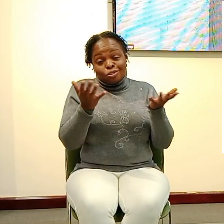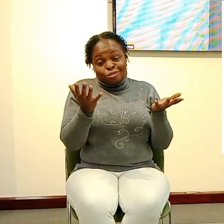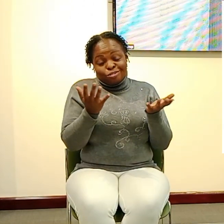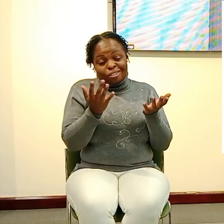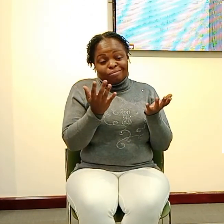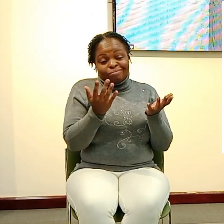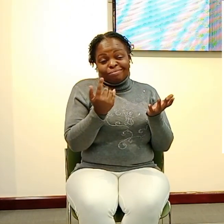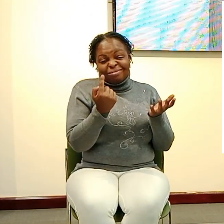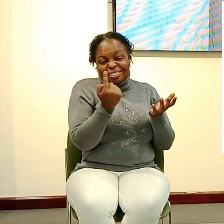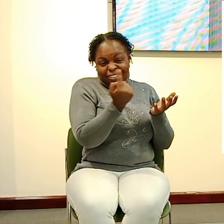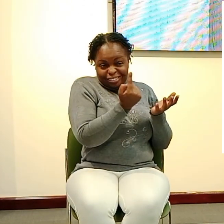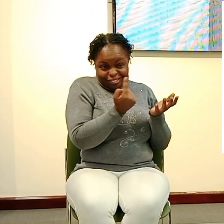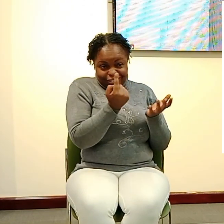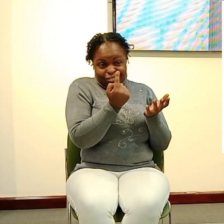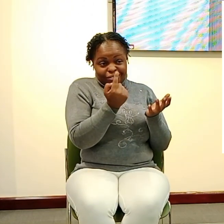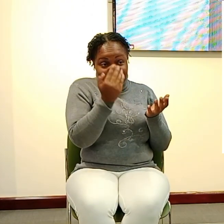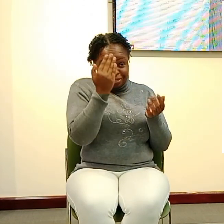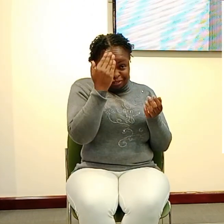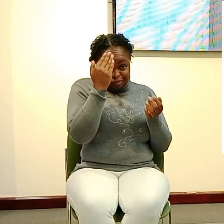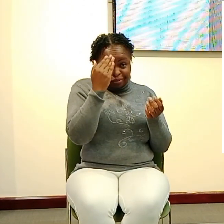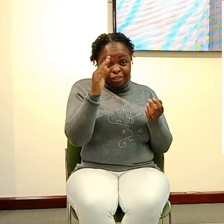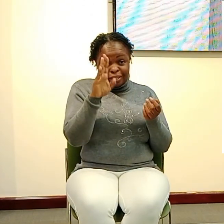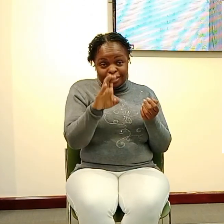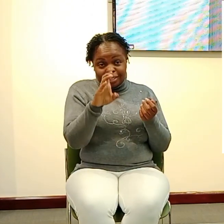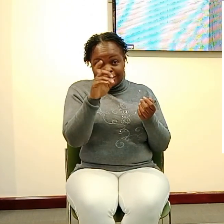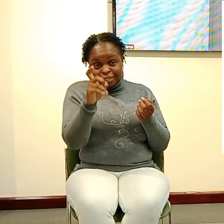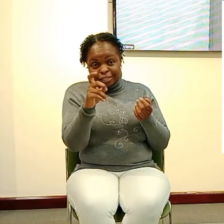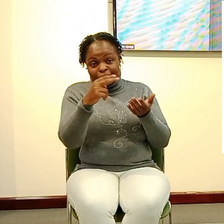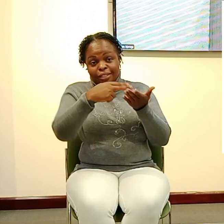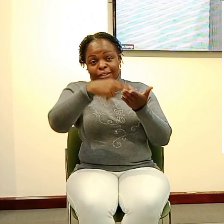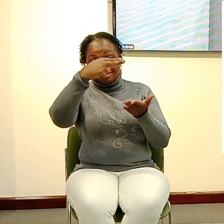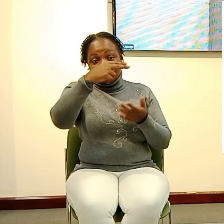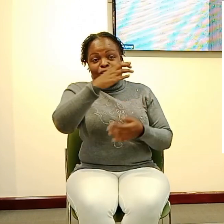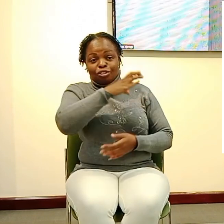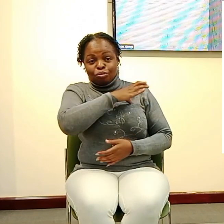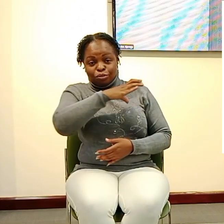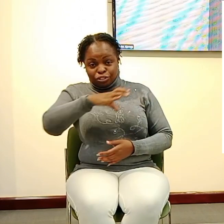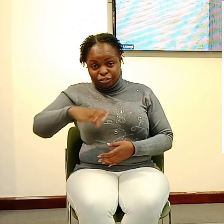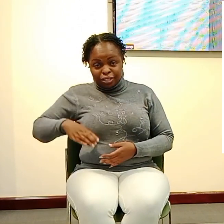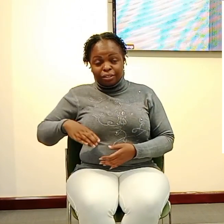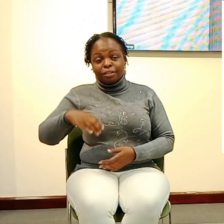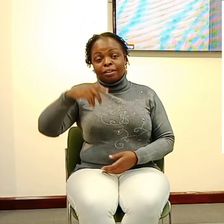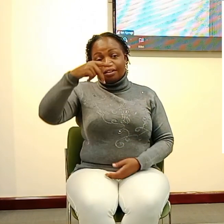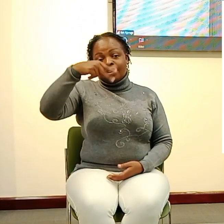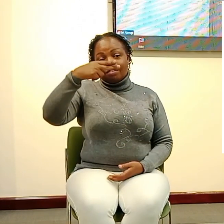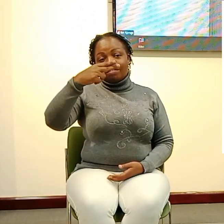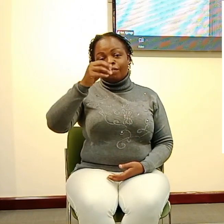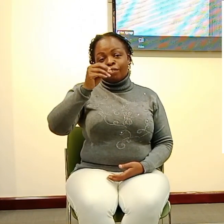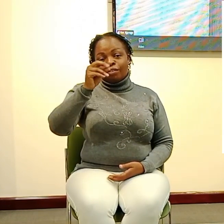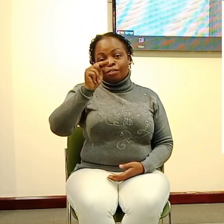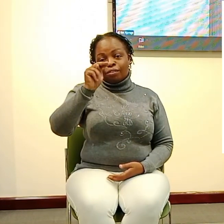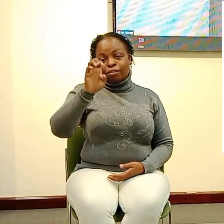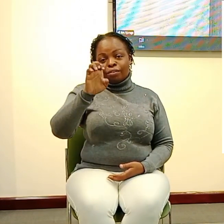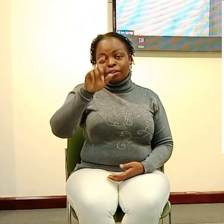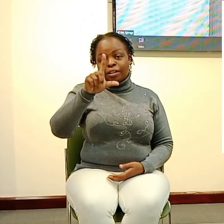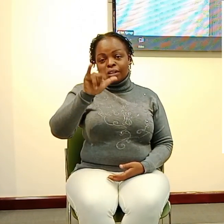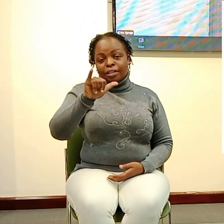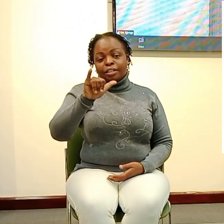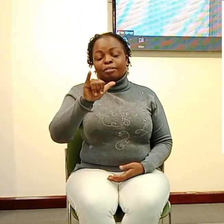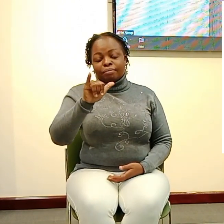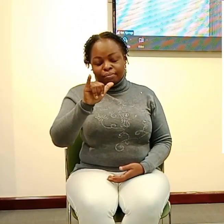singularly recognize His Excellency High Commissioner Thornley